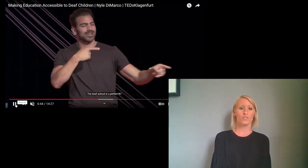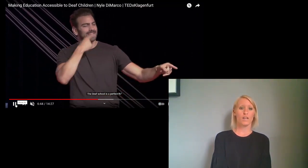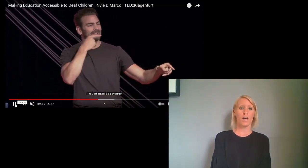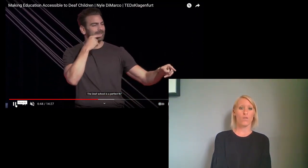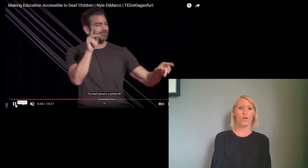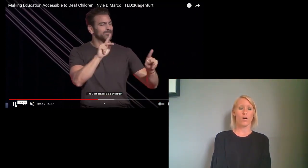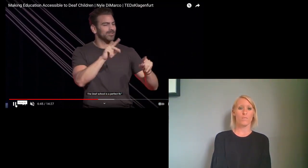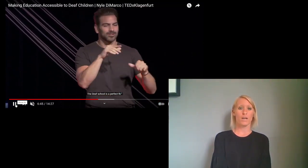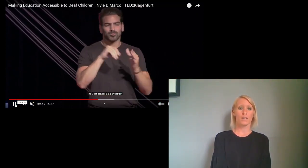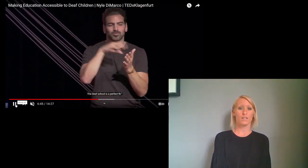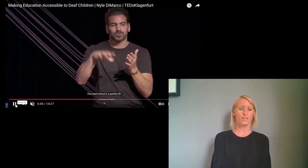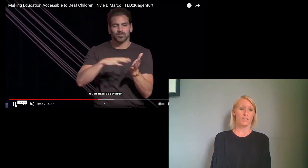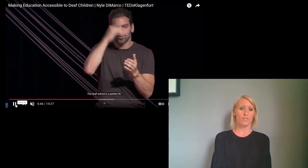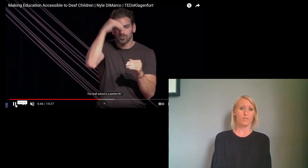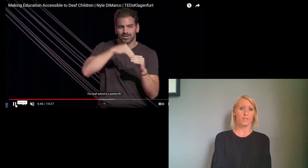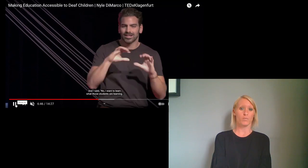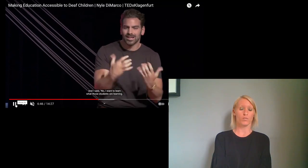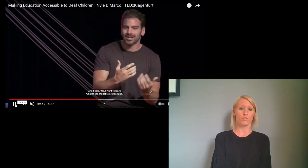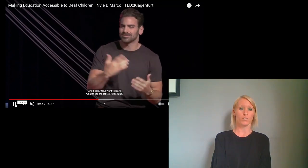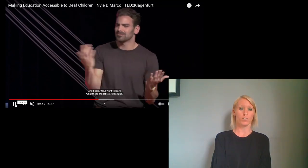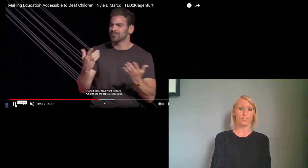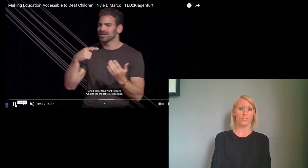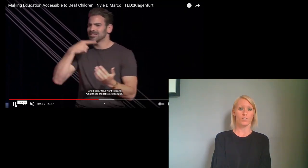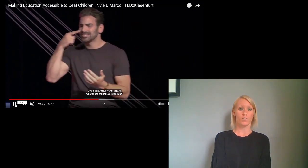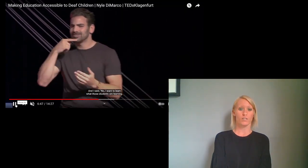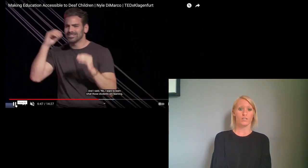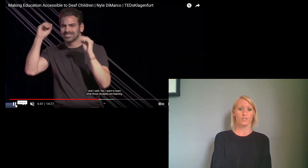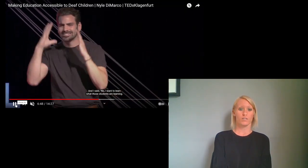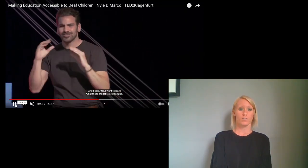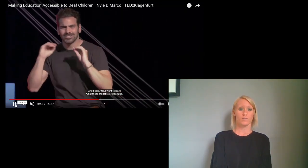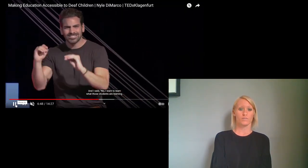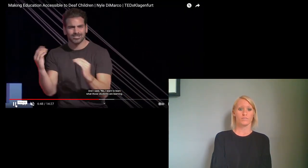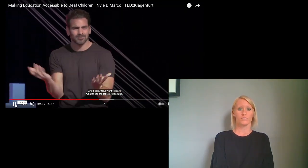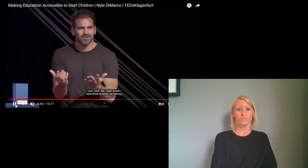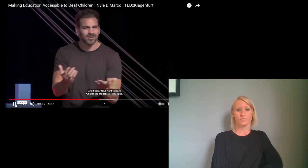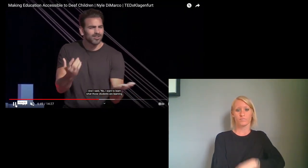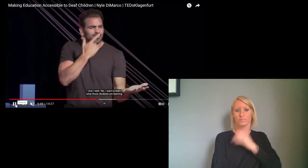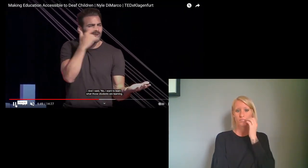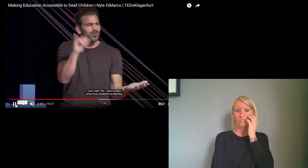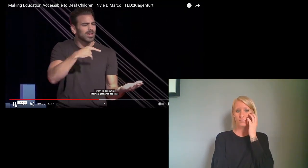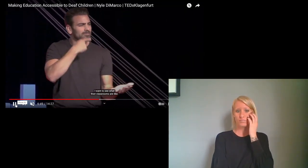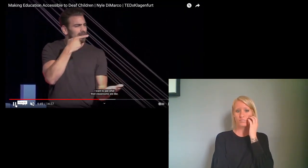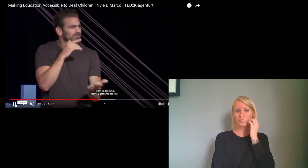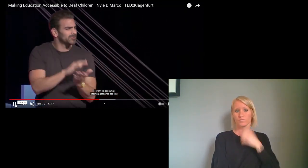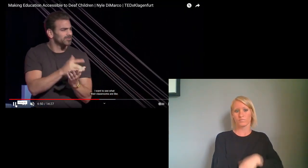want to learn how all my hearing people learn.